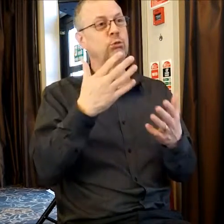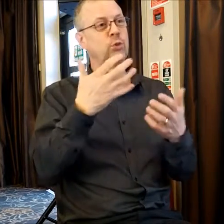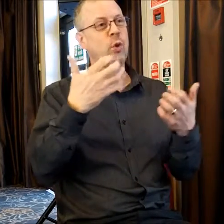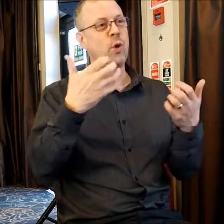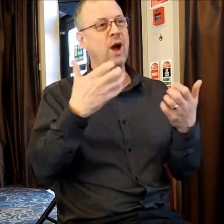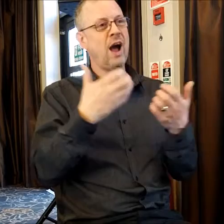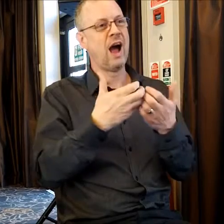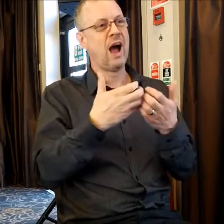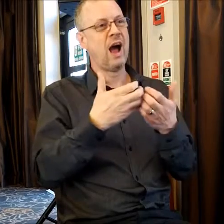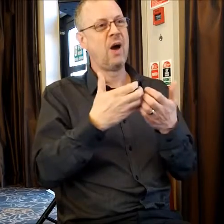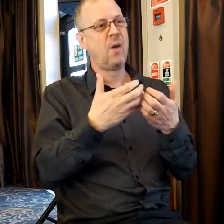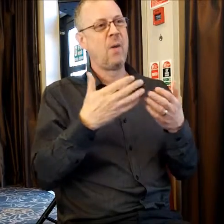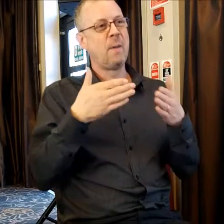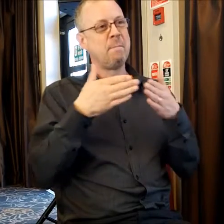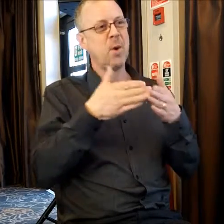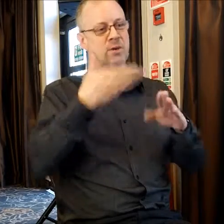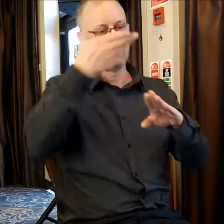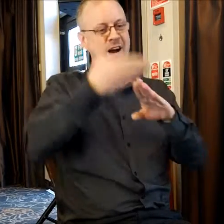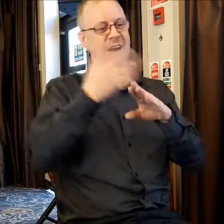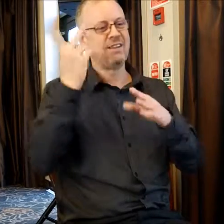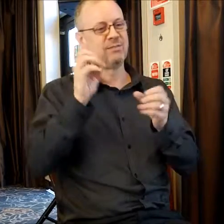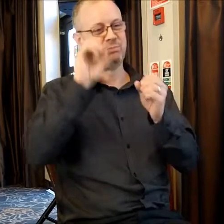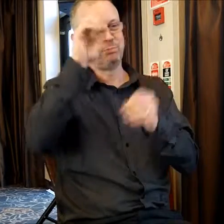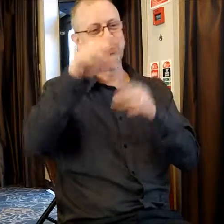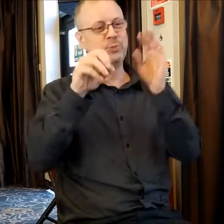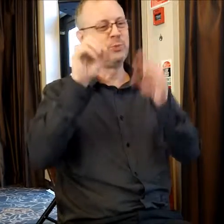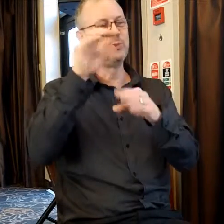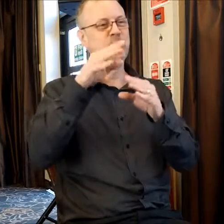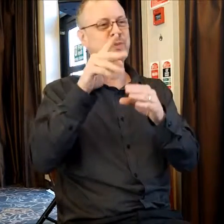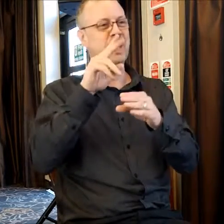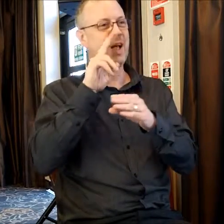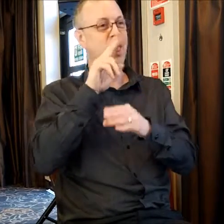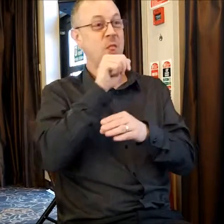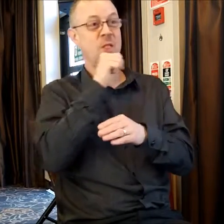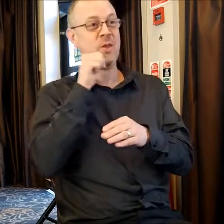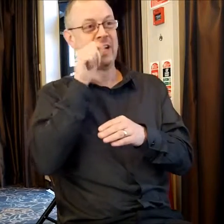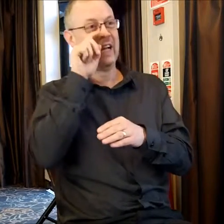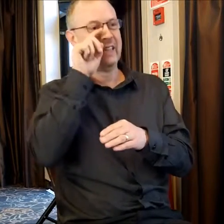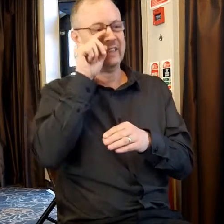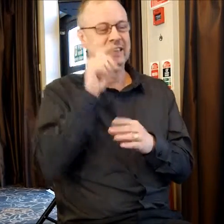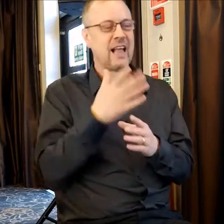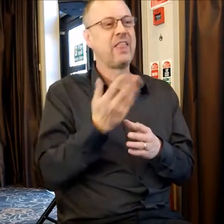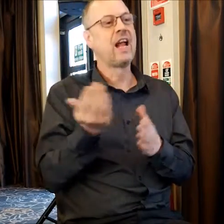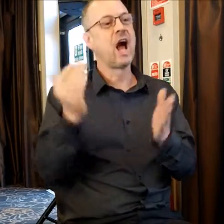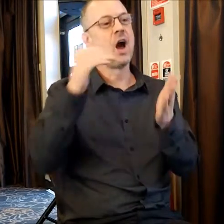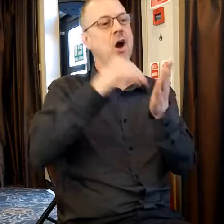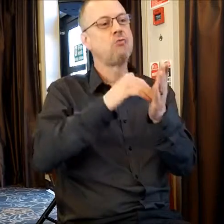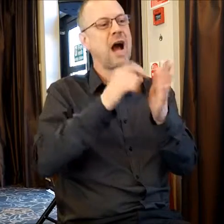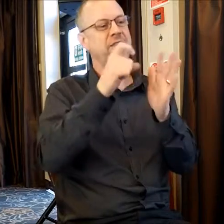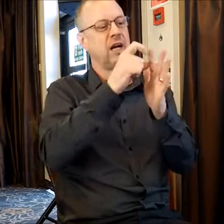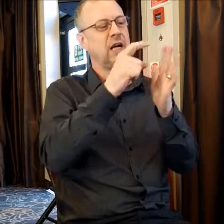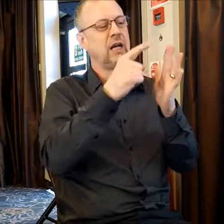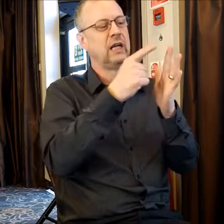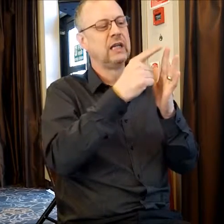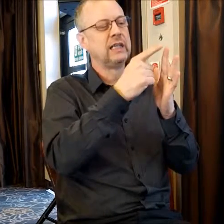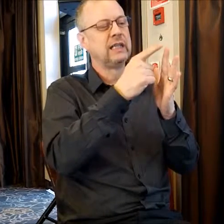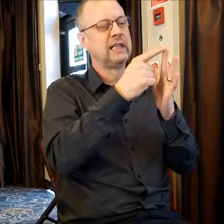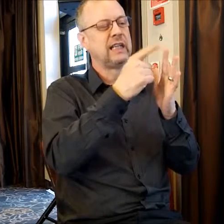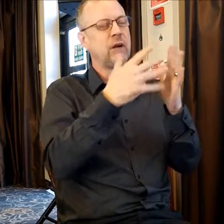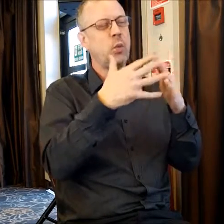in Cartagena, and it's all very nice when it sets off. Then it arrives in Douala port in Cameroon, and these are the